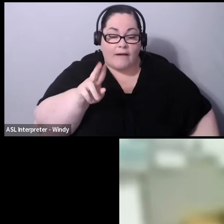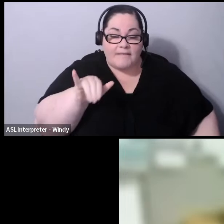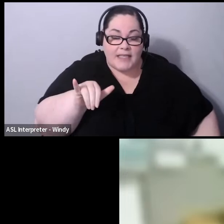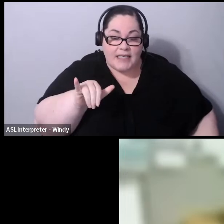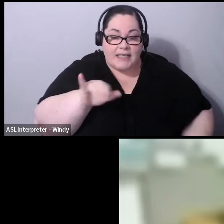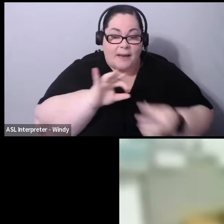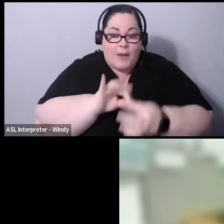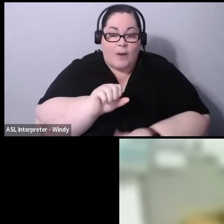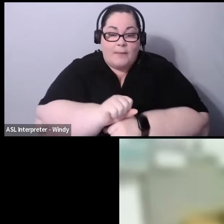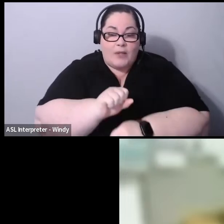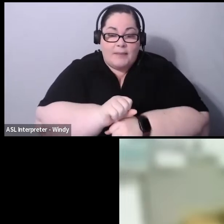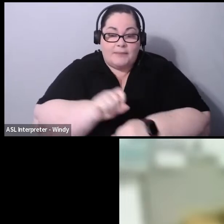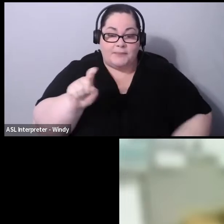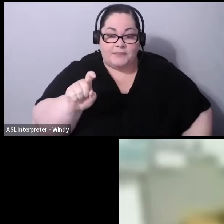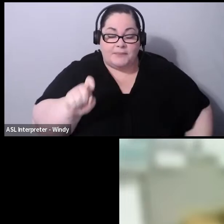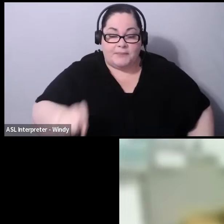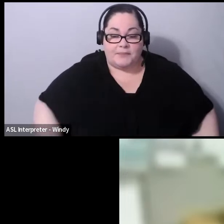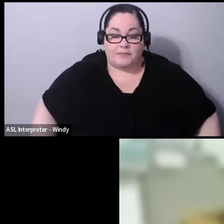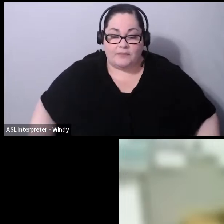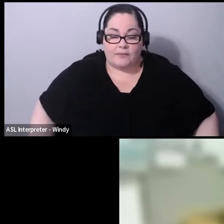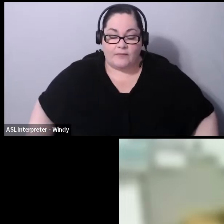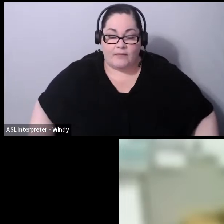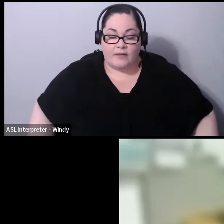regarding employment?